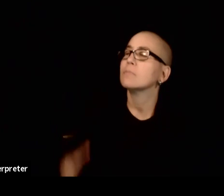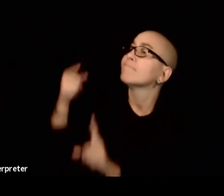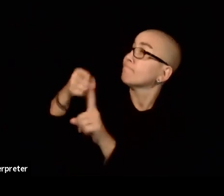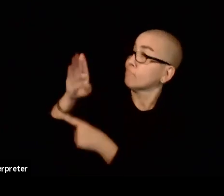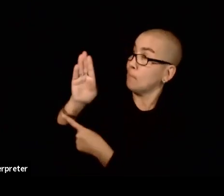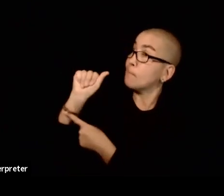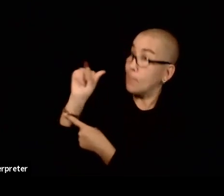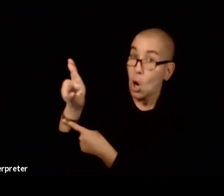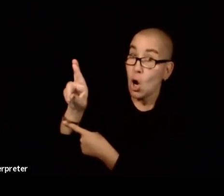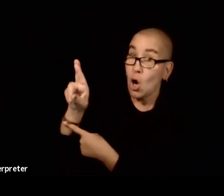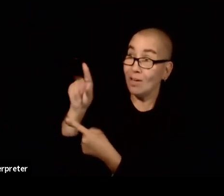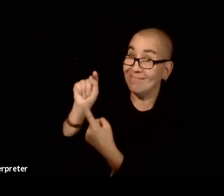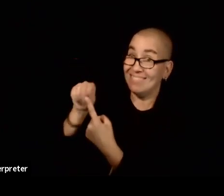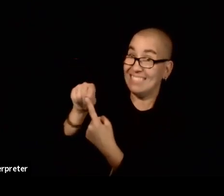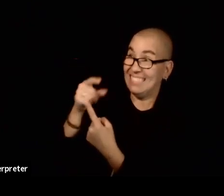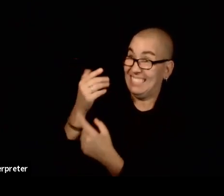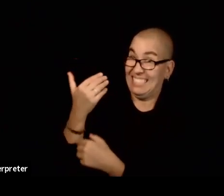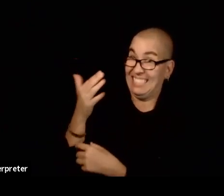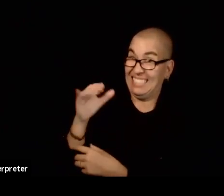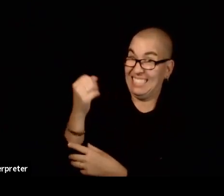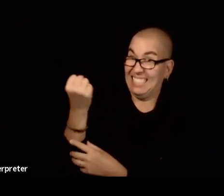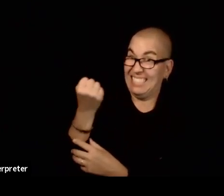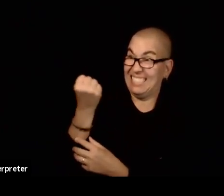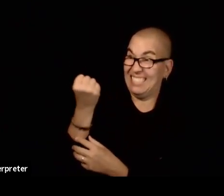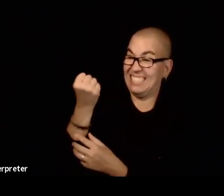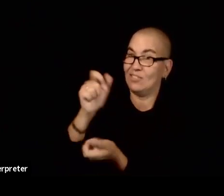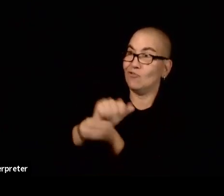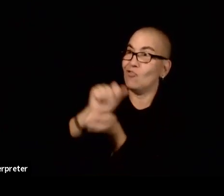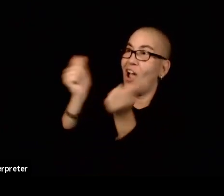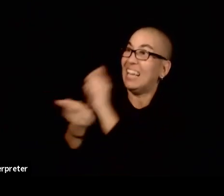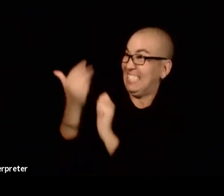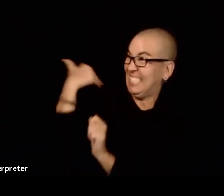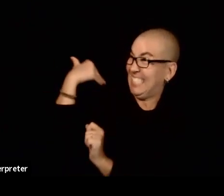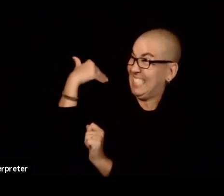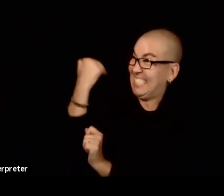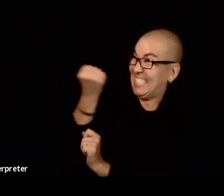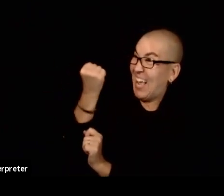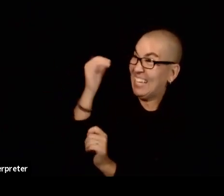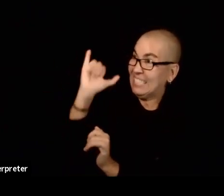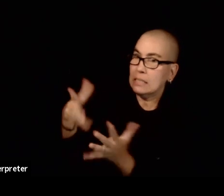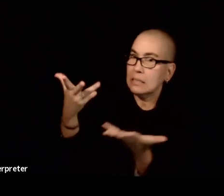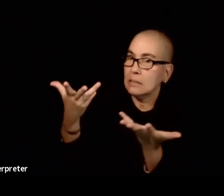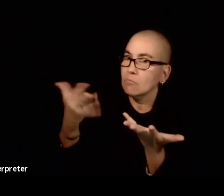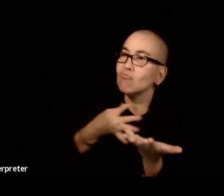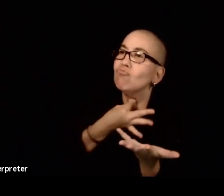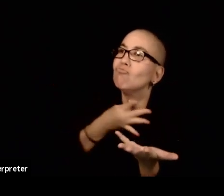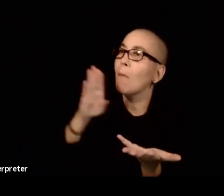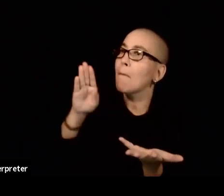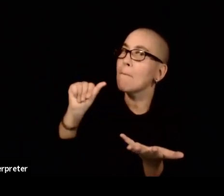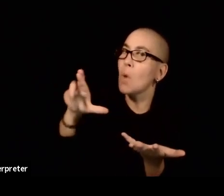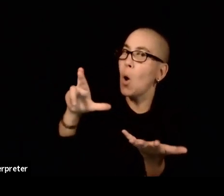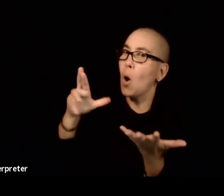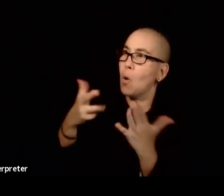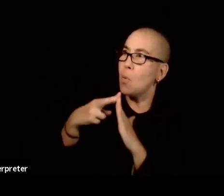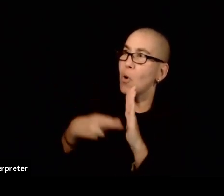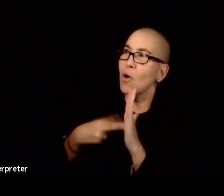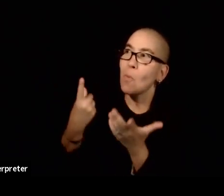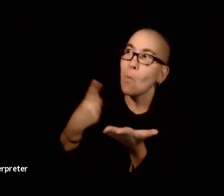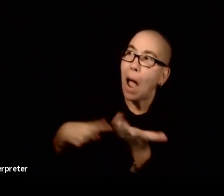restrictions. Are you considering dialing that back at all, given what's happening in terms of outbreaks at bars across